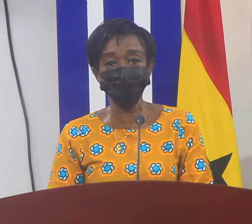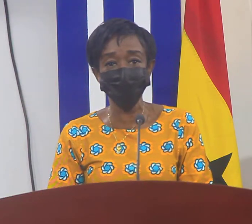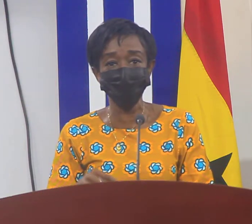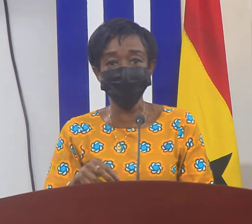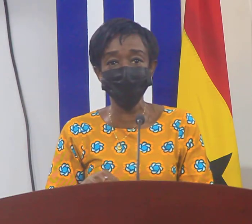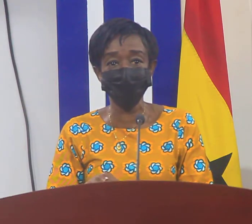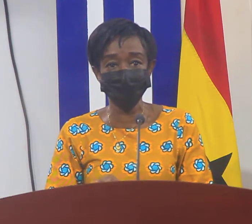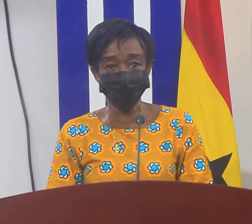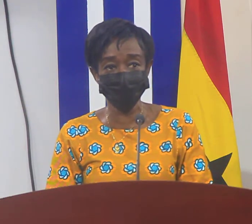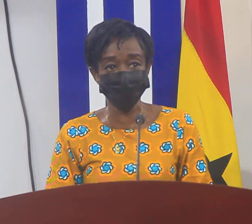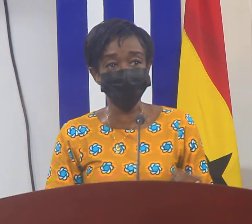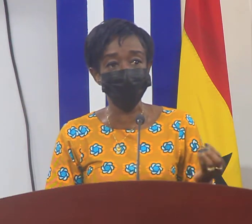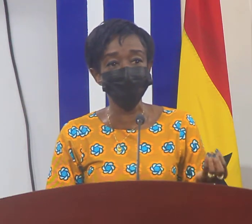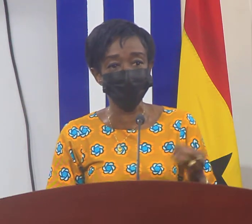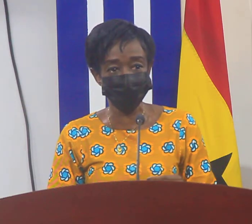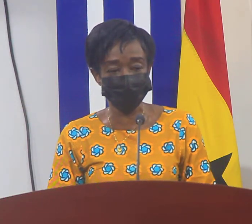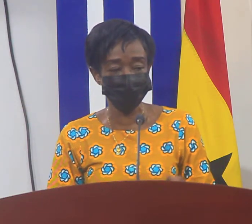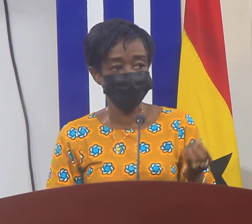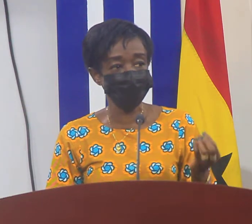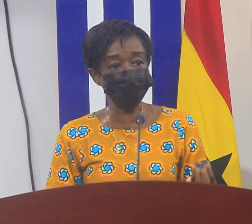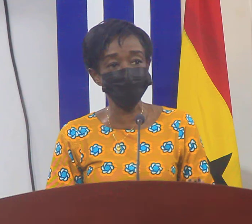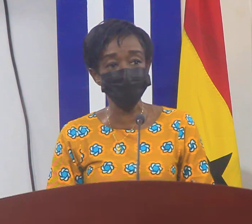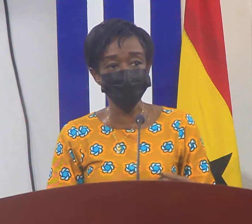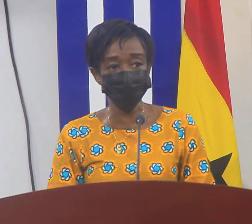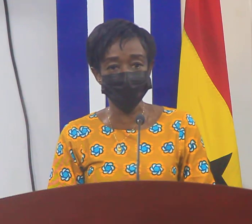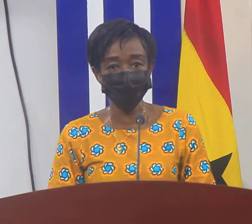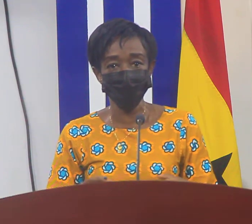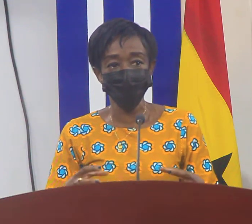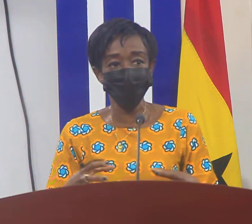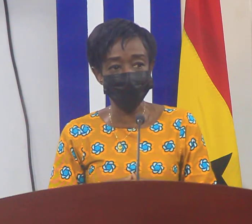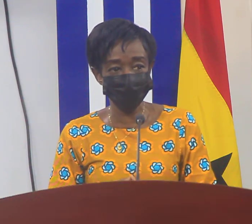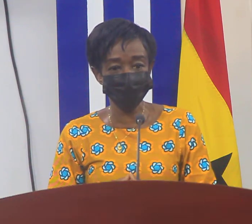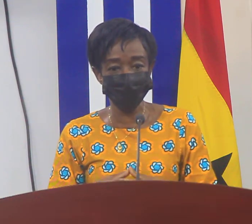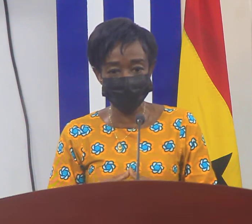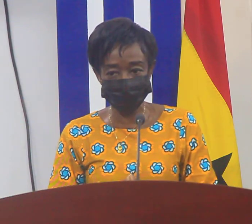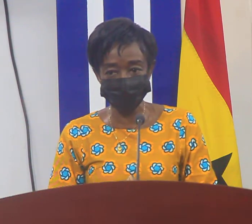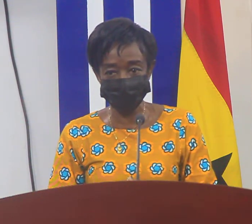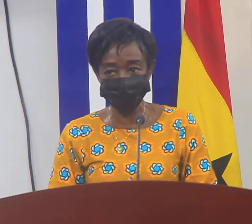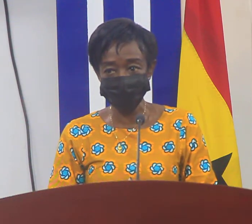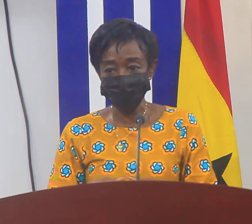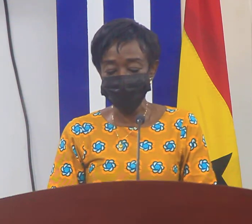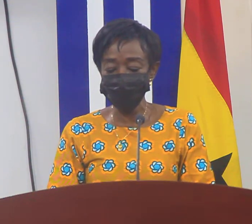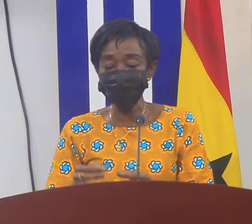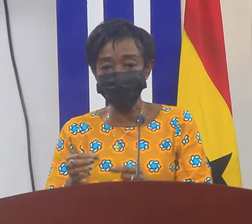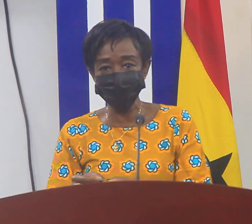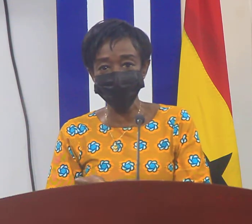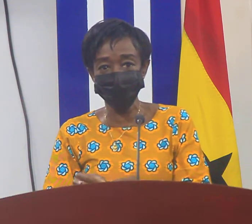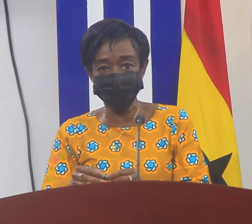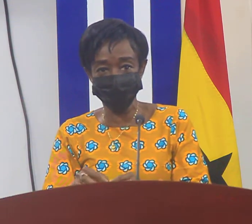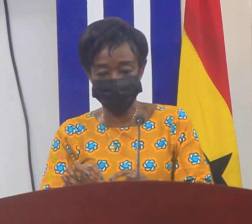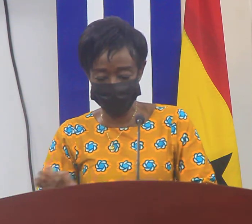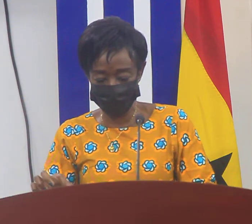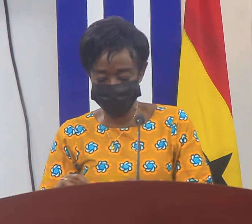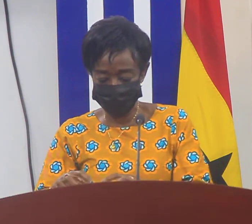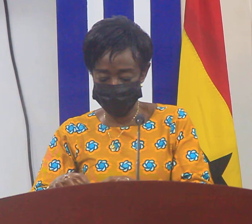is what contains the antibody. So if you have the virus from your nose will bind onto that antibody. They then drop it onto a